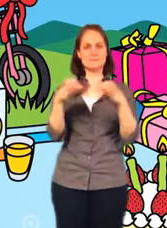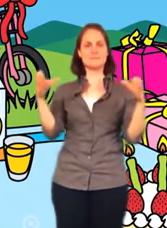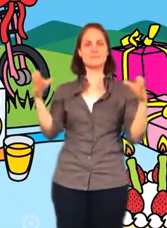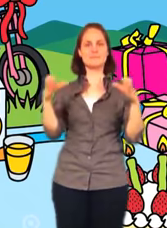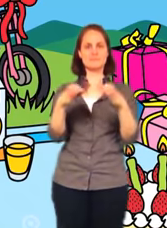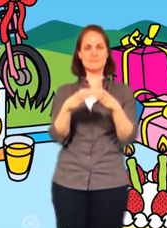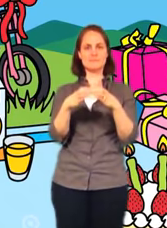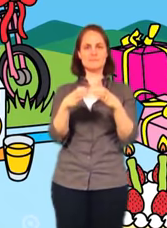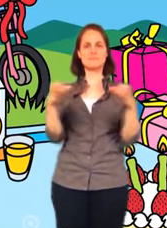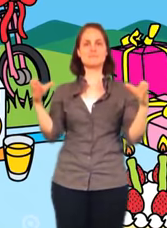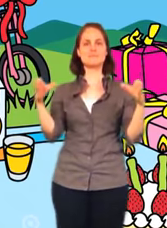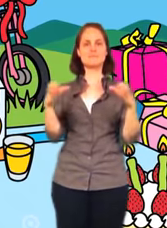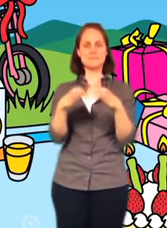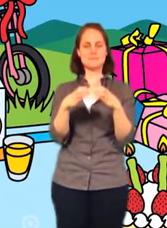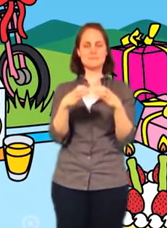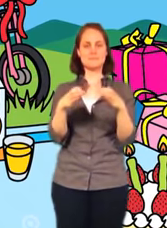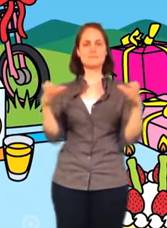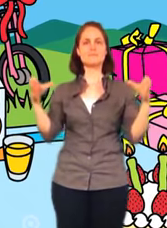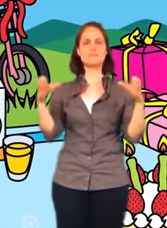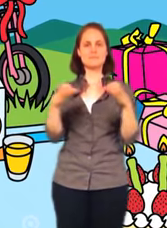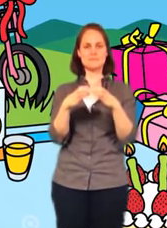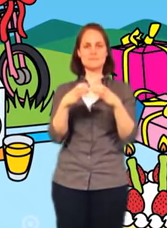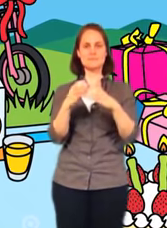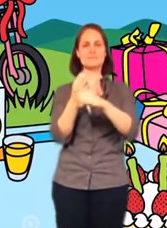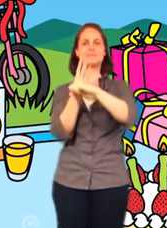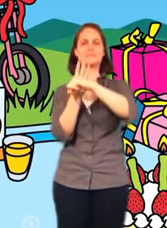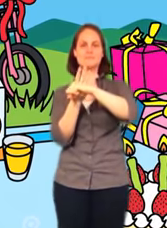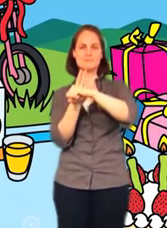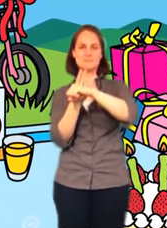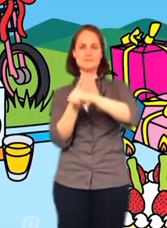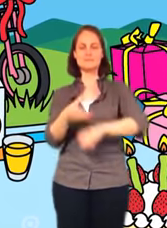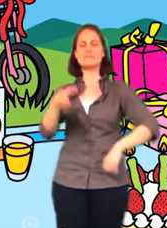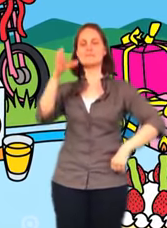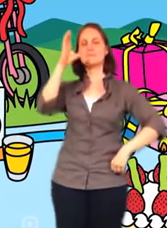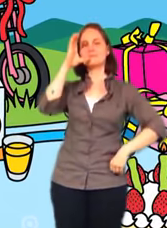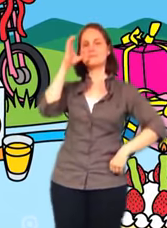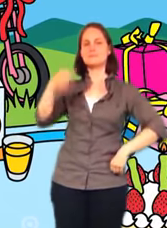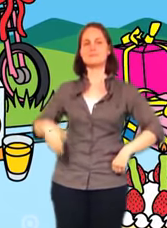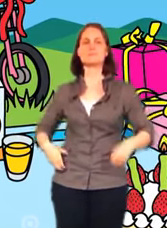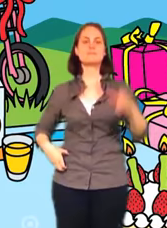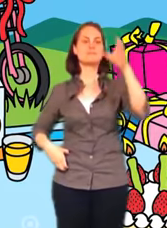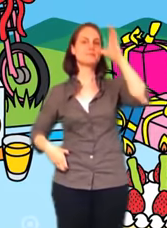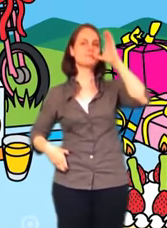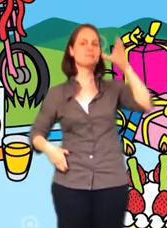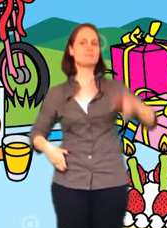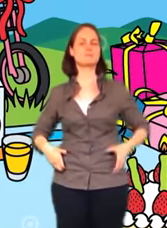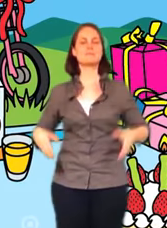Present, present, present. Cake, juice, tea,